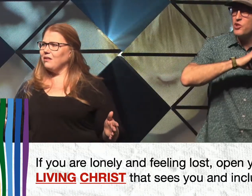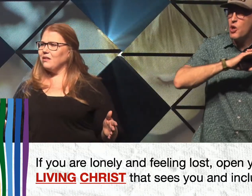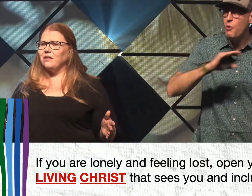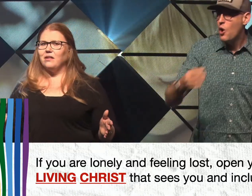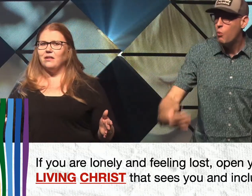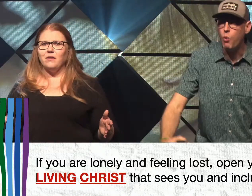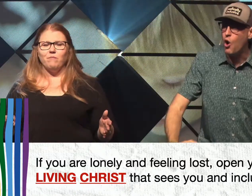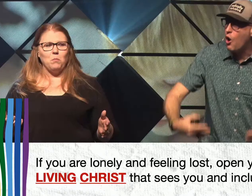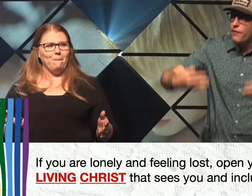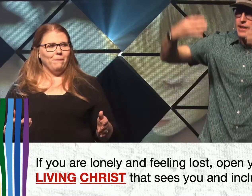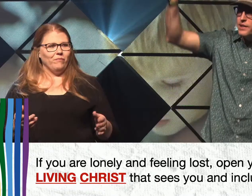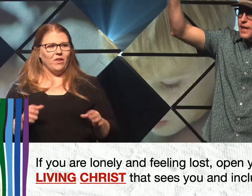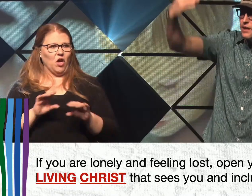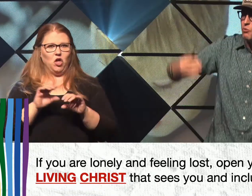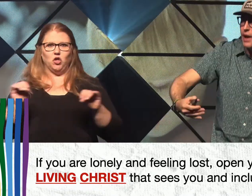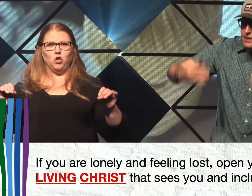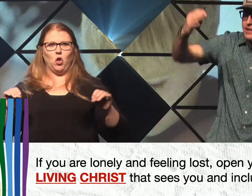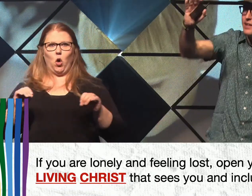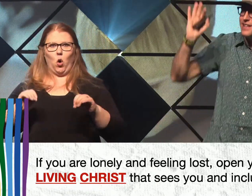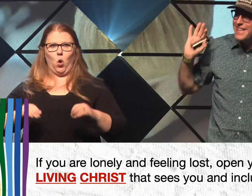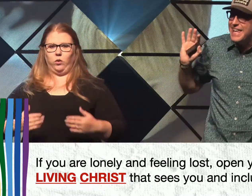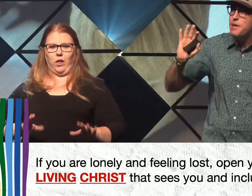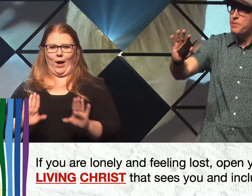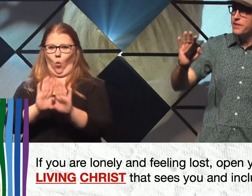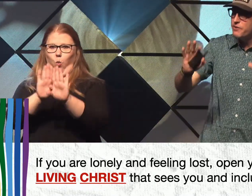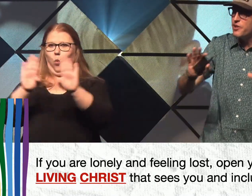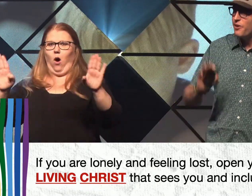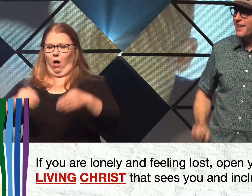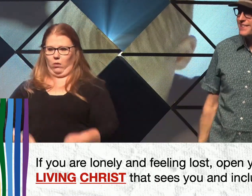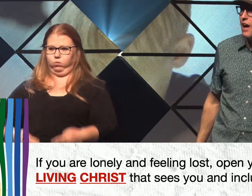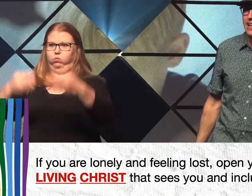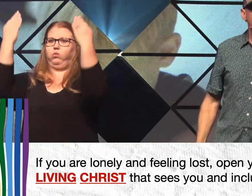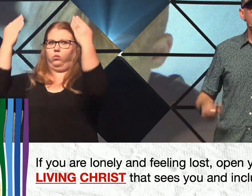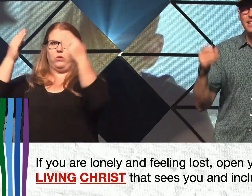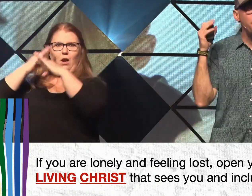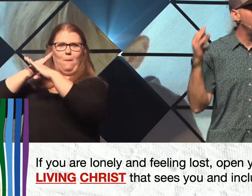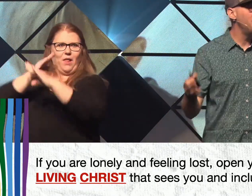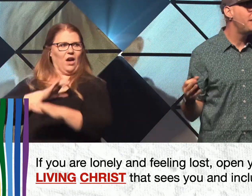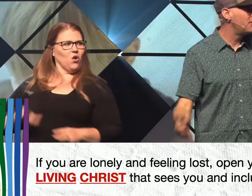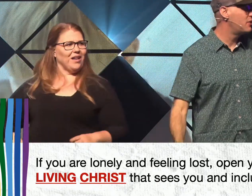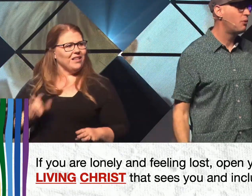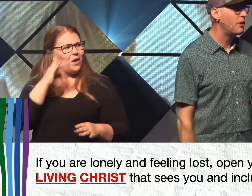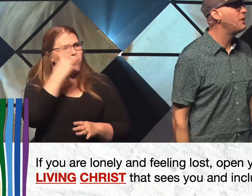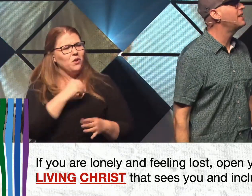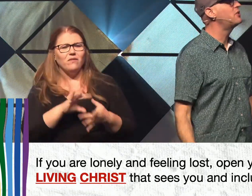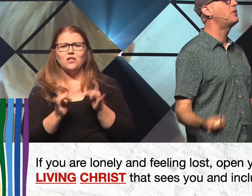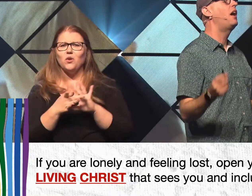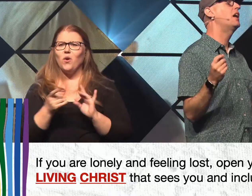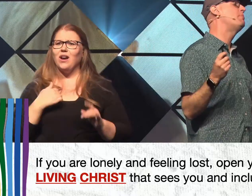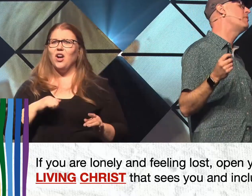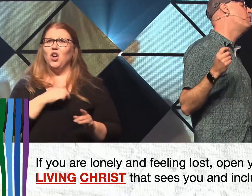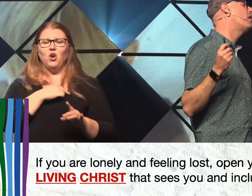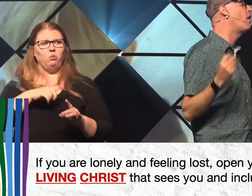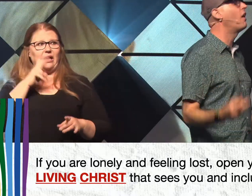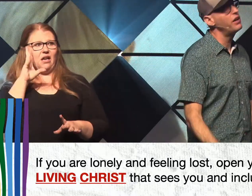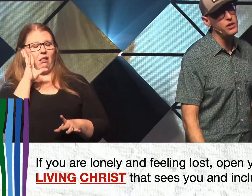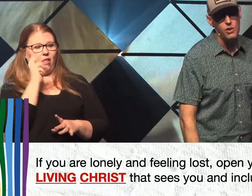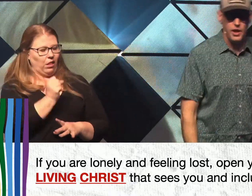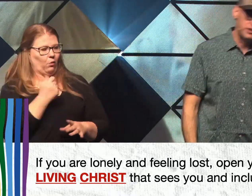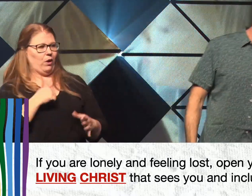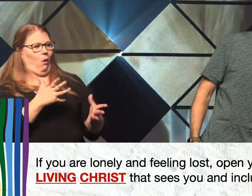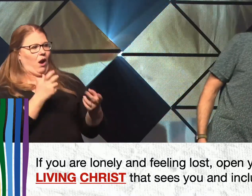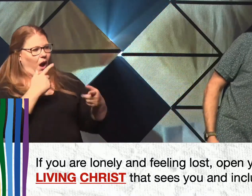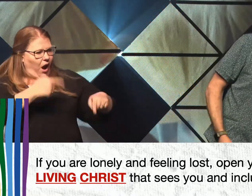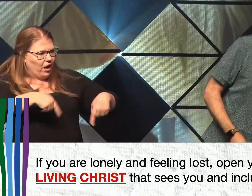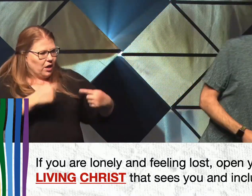That there's no wall that can get erected that can keep the living Christ out. So that's the beauty of the story. We get so caught up and we want to argue.